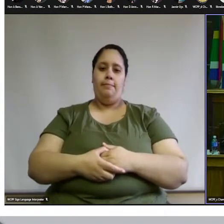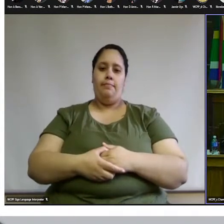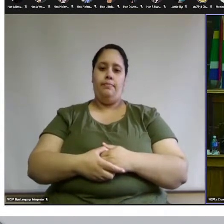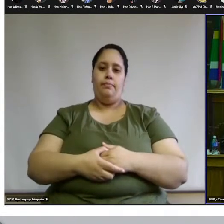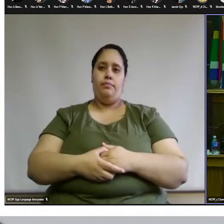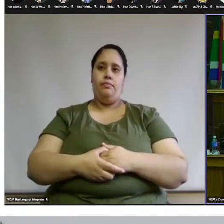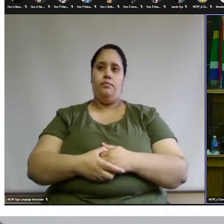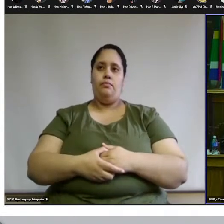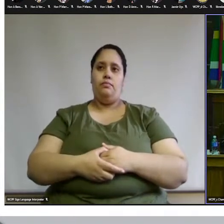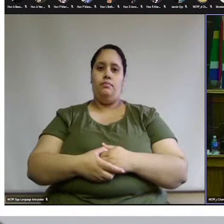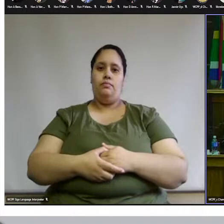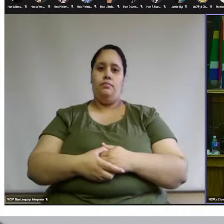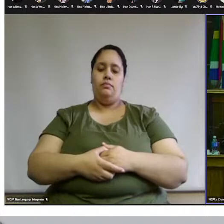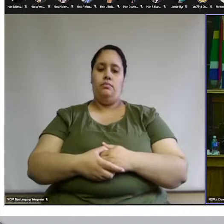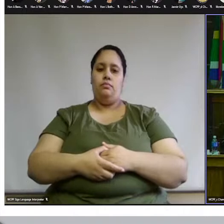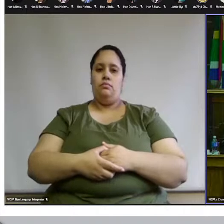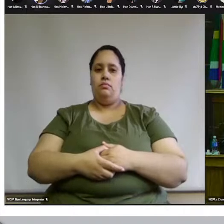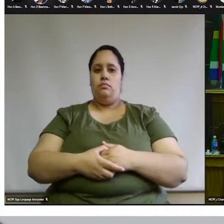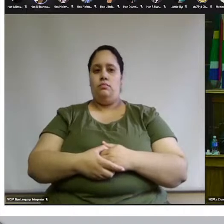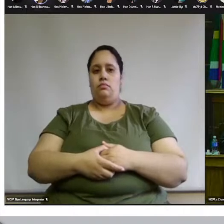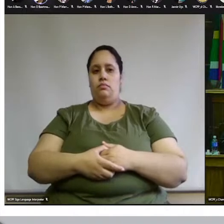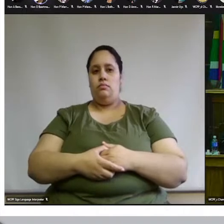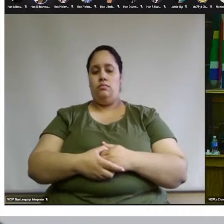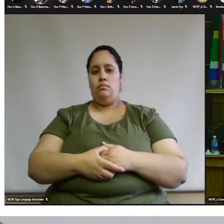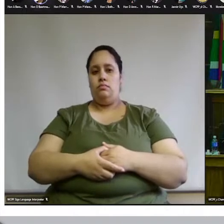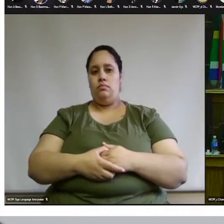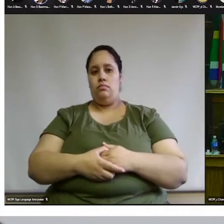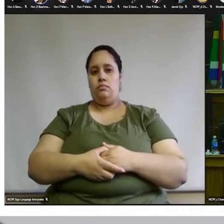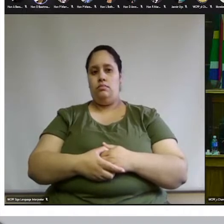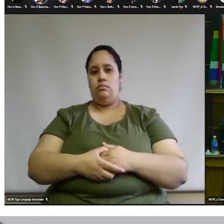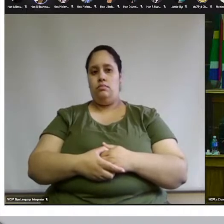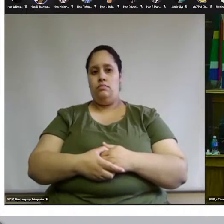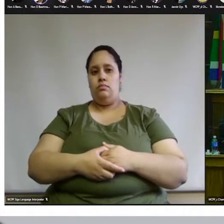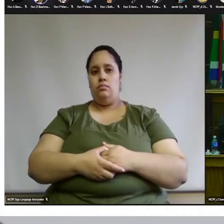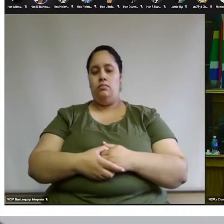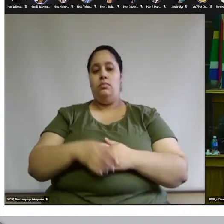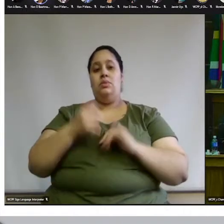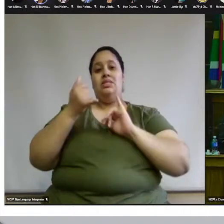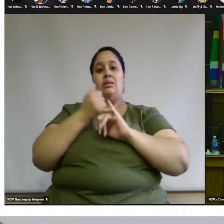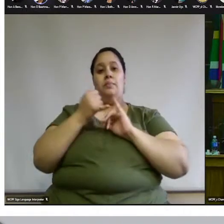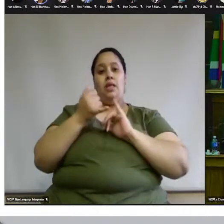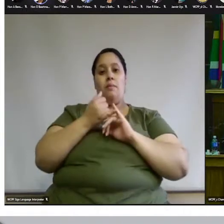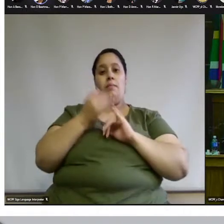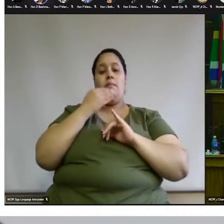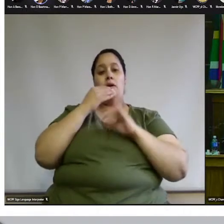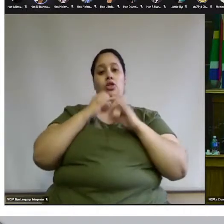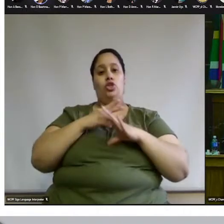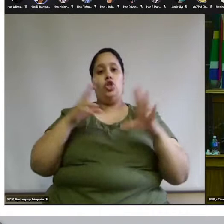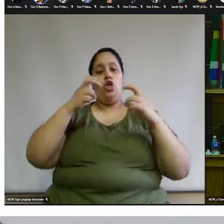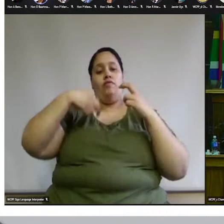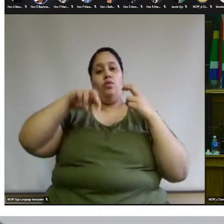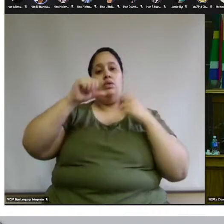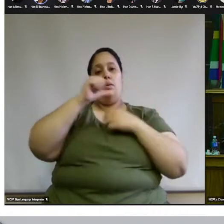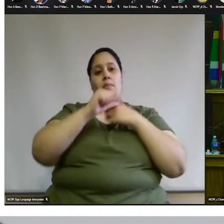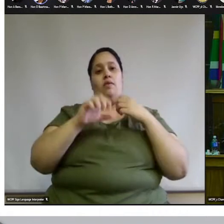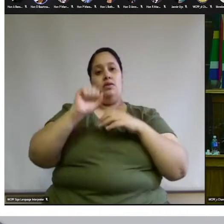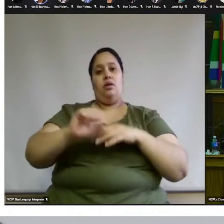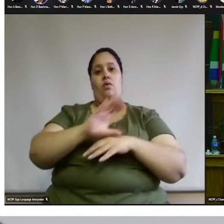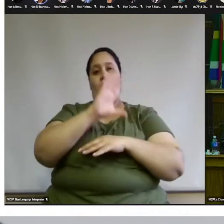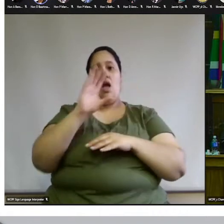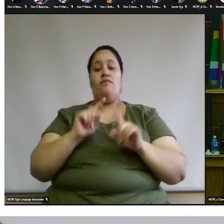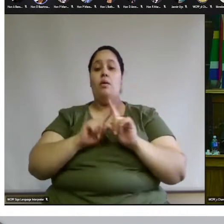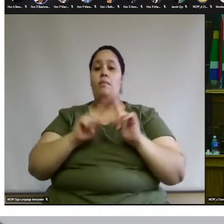Thank you, Deputy Speaker. Fellow South Africans, September marks the start of Tourism Month in South Africa, but due to